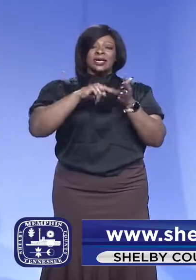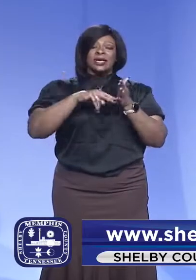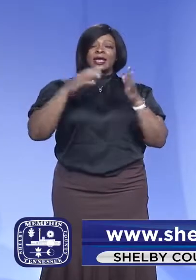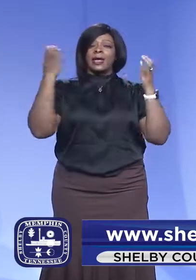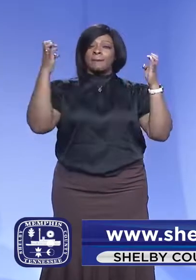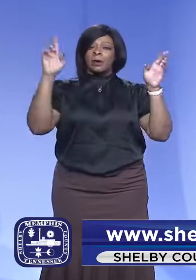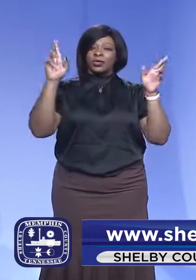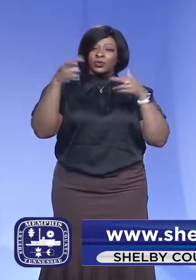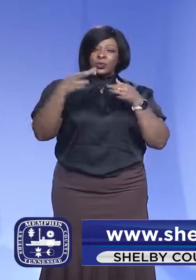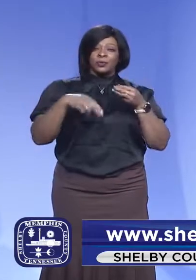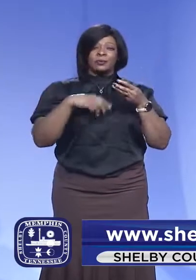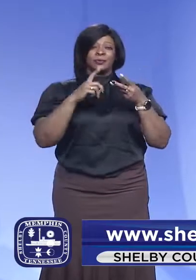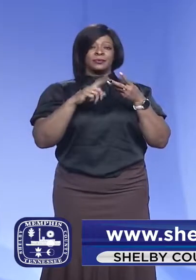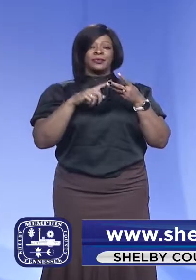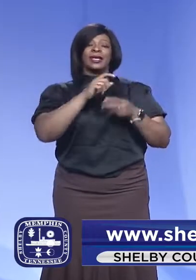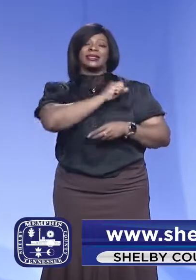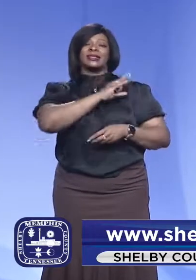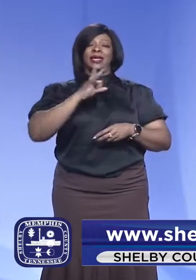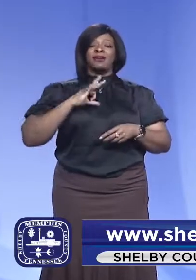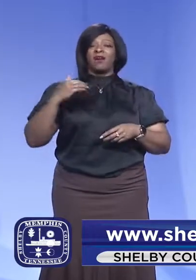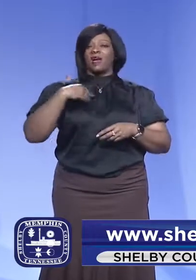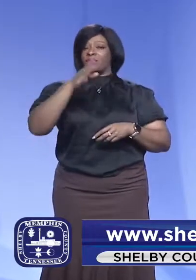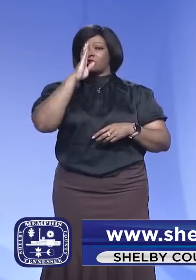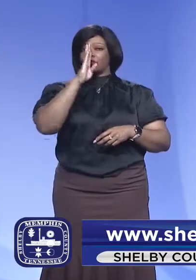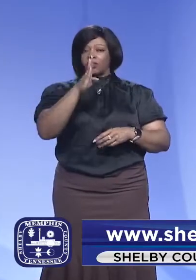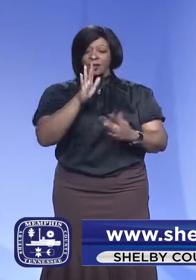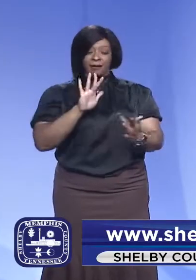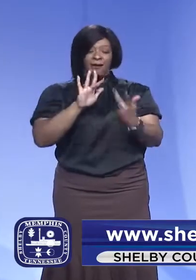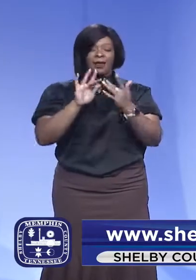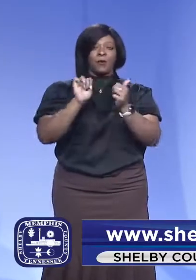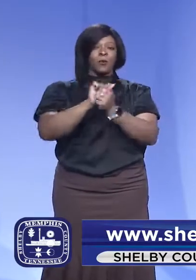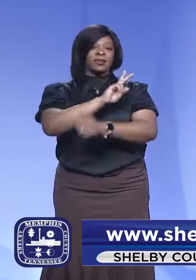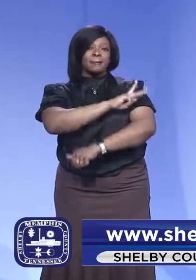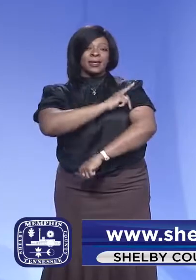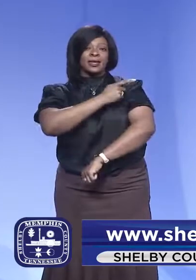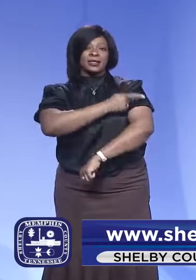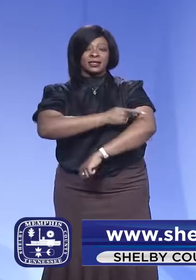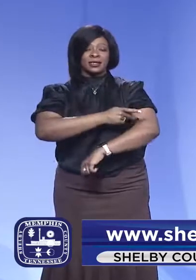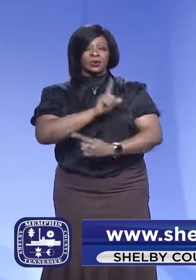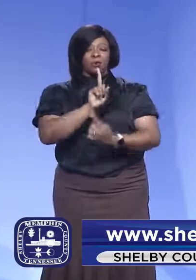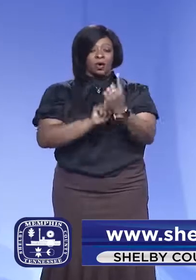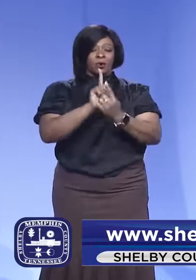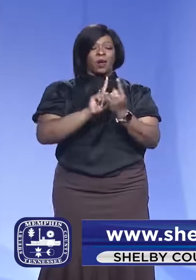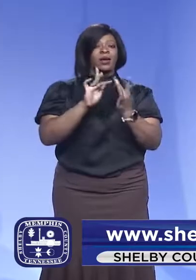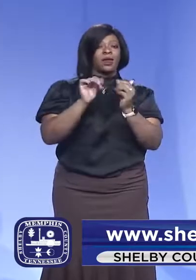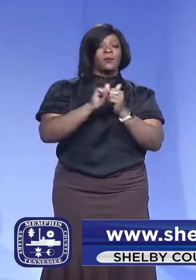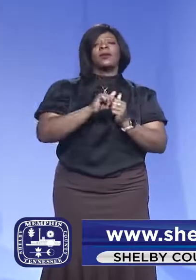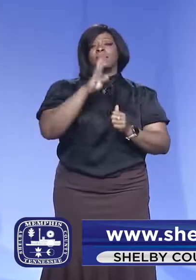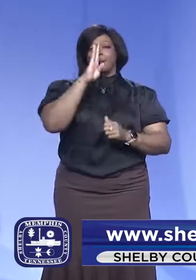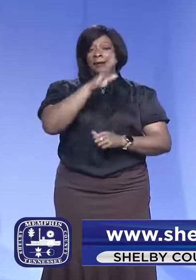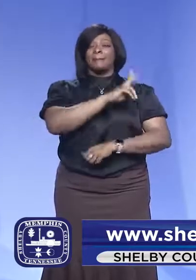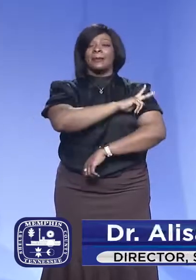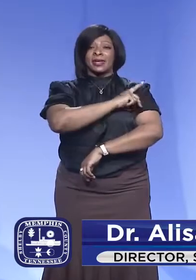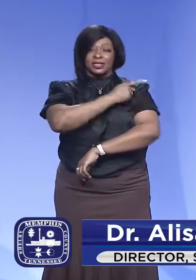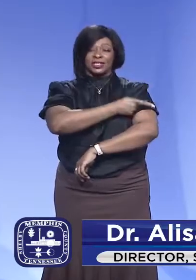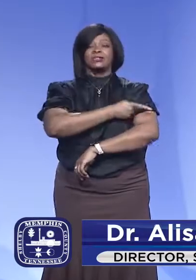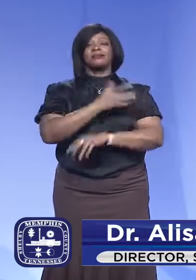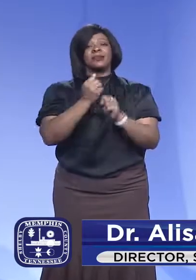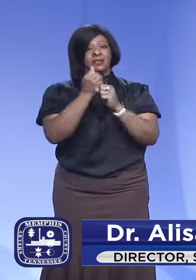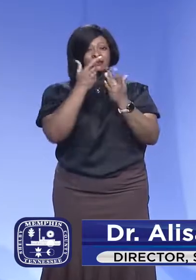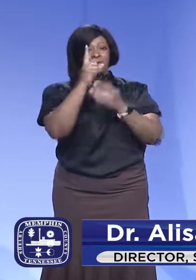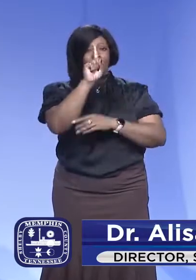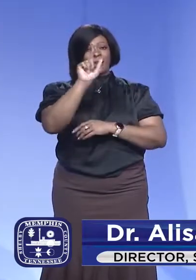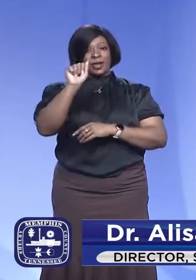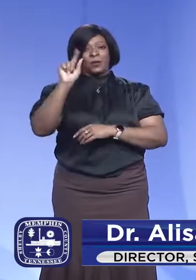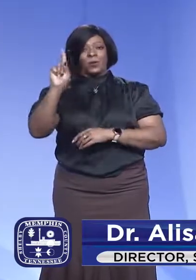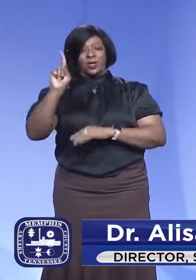department, that staff who have direct patient care and direct patient contact. They also